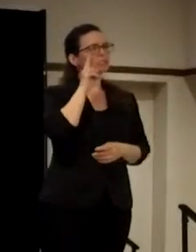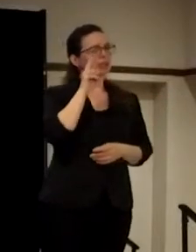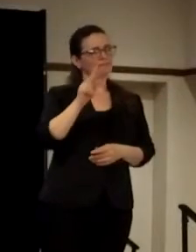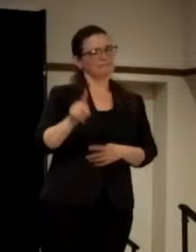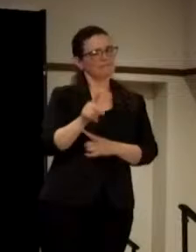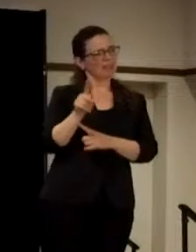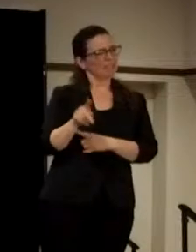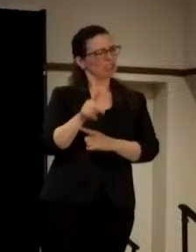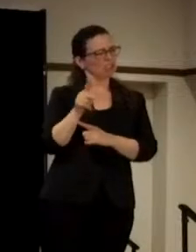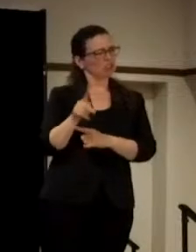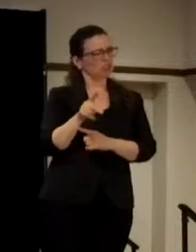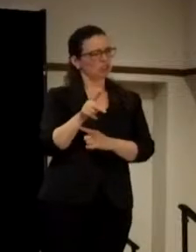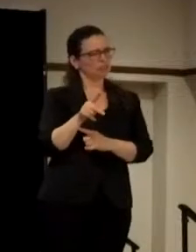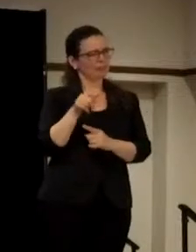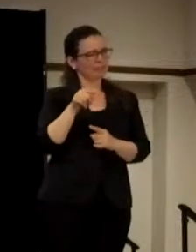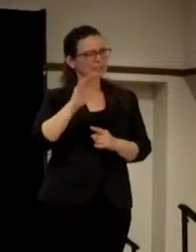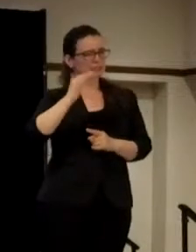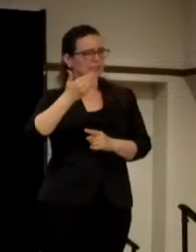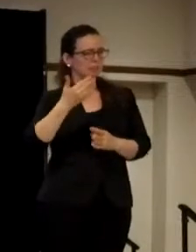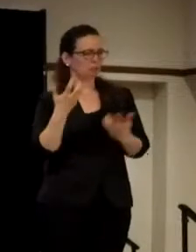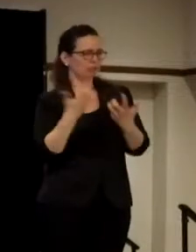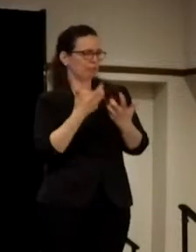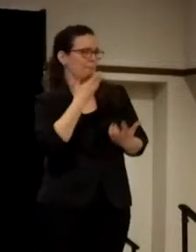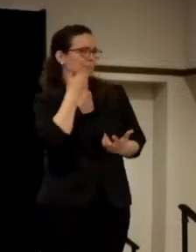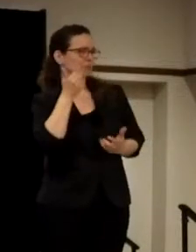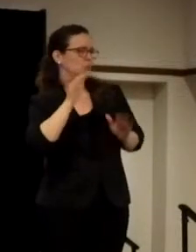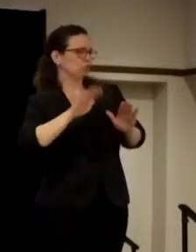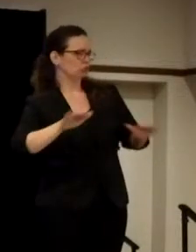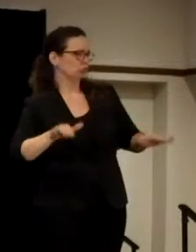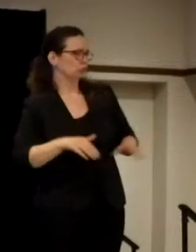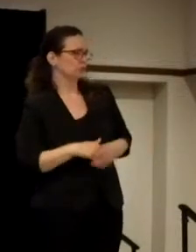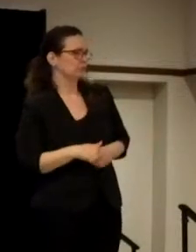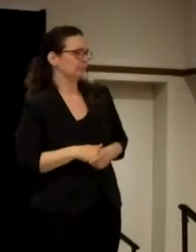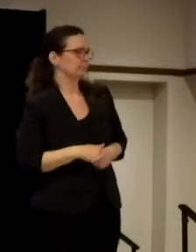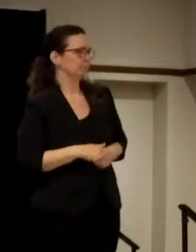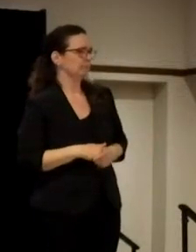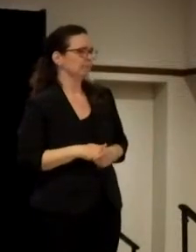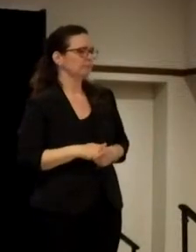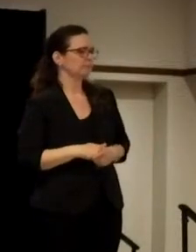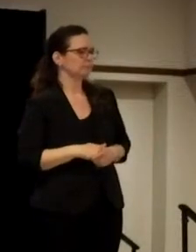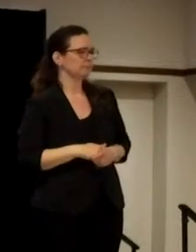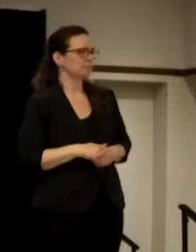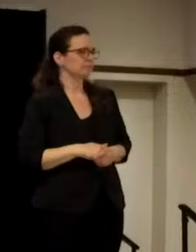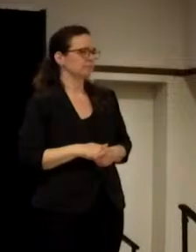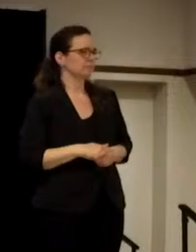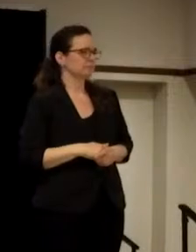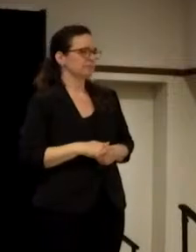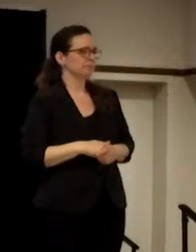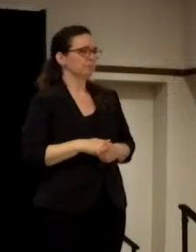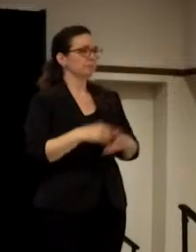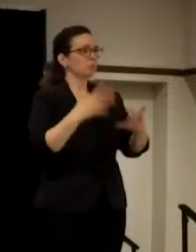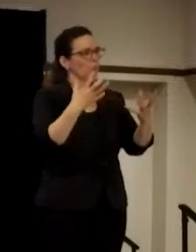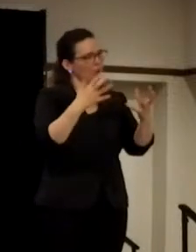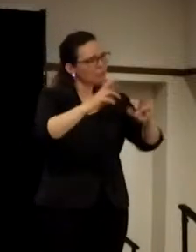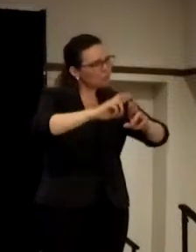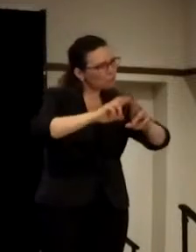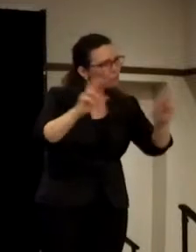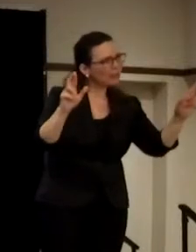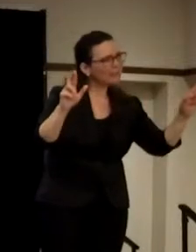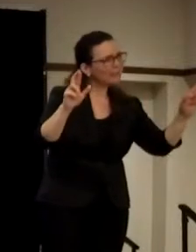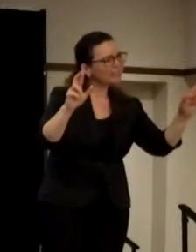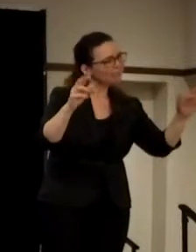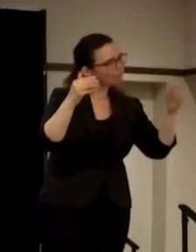in 2021, that demographic will be eligible for this vaccine. So we want to, obviously